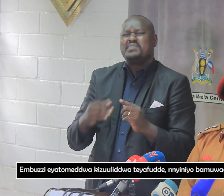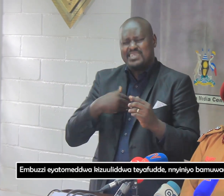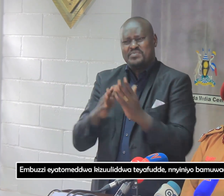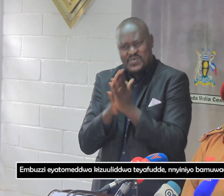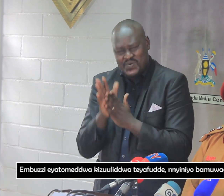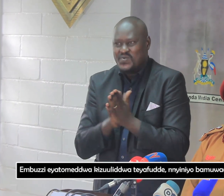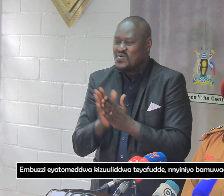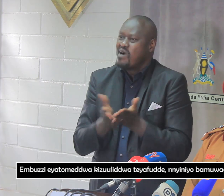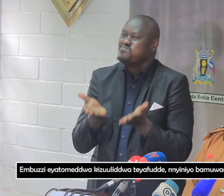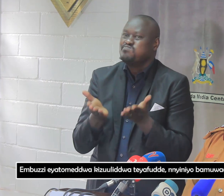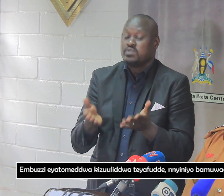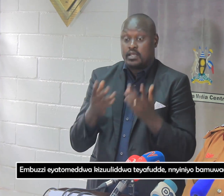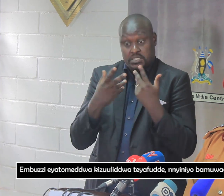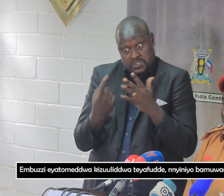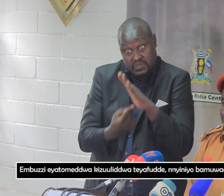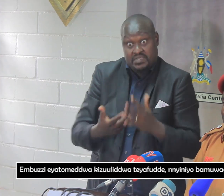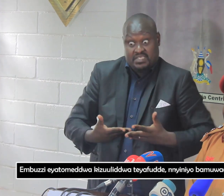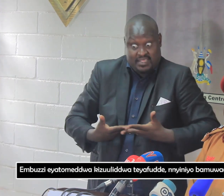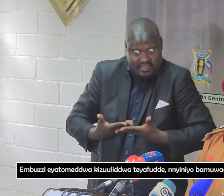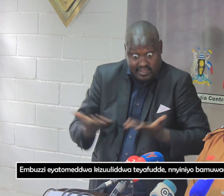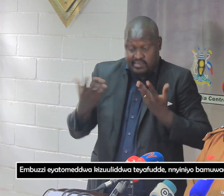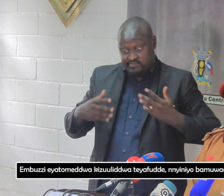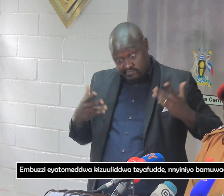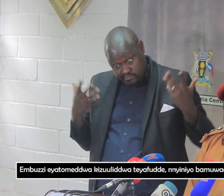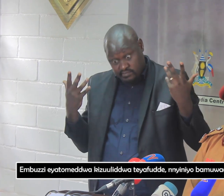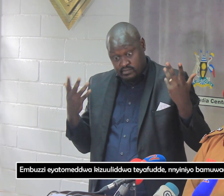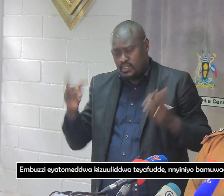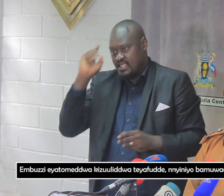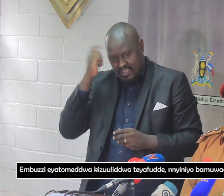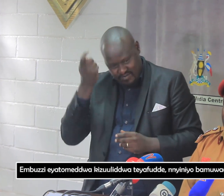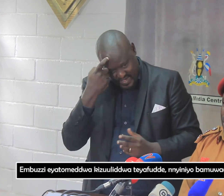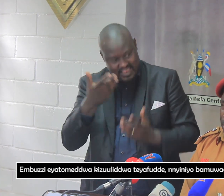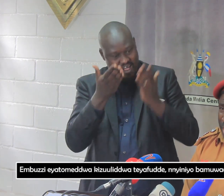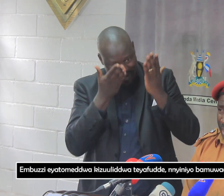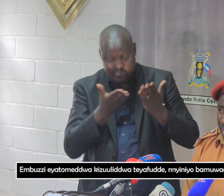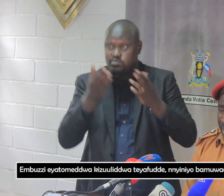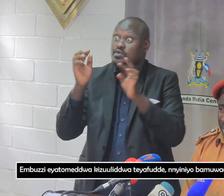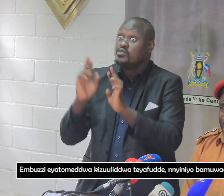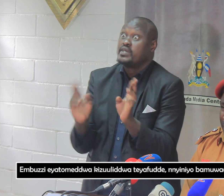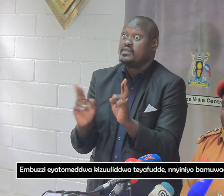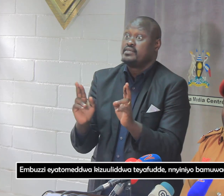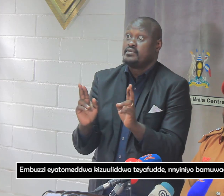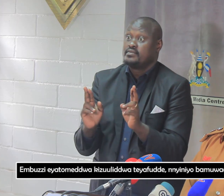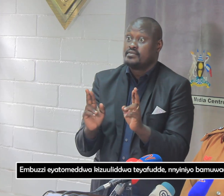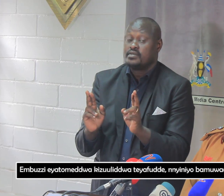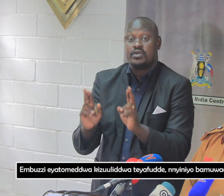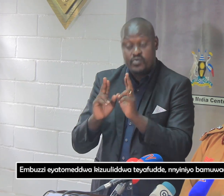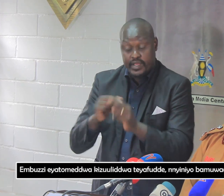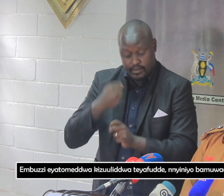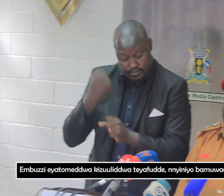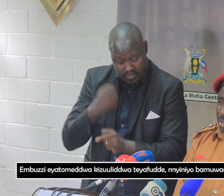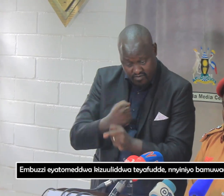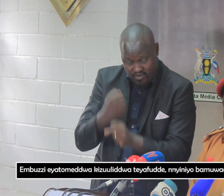manage. Whatever the circumstances, the government is ready to